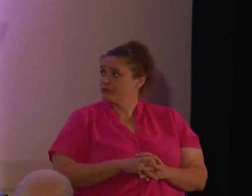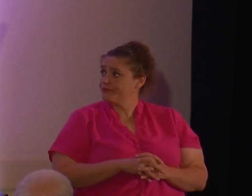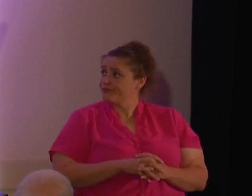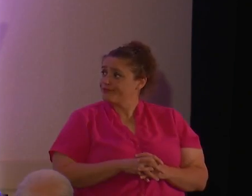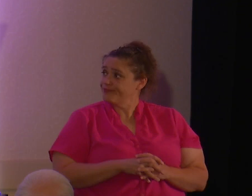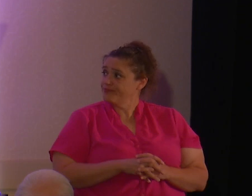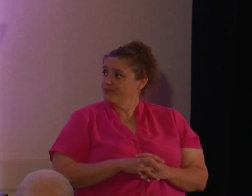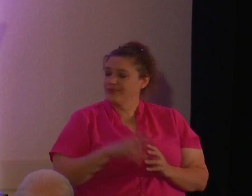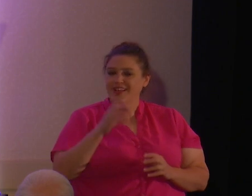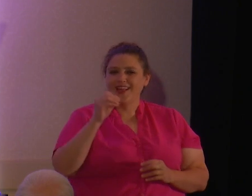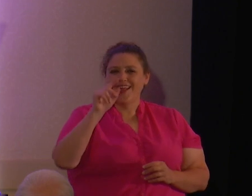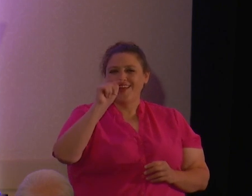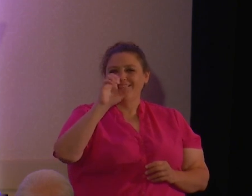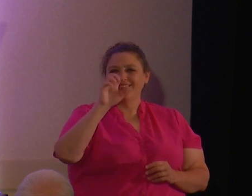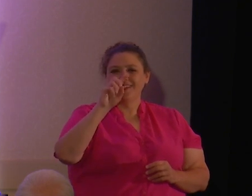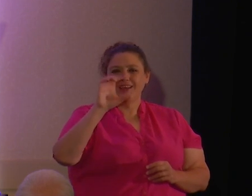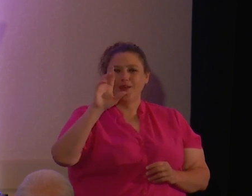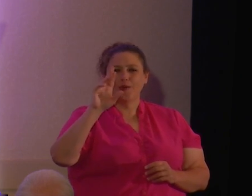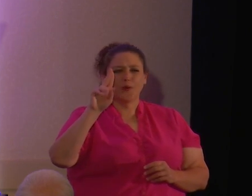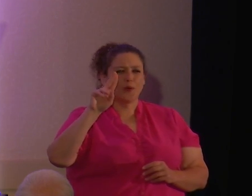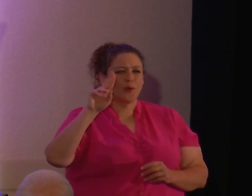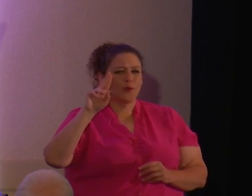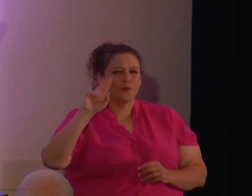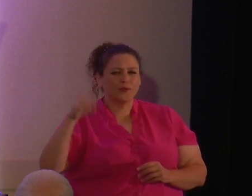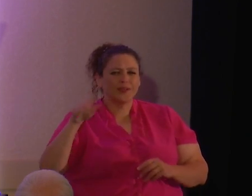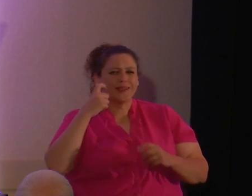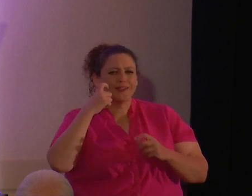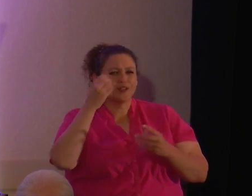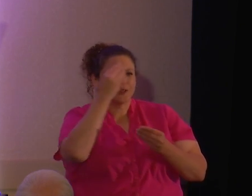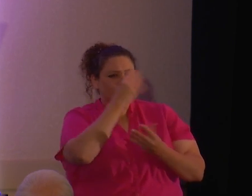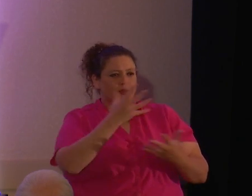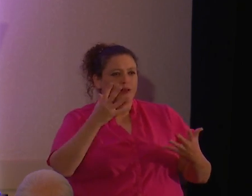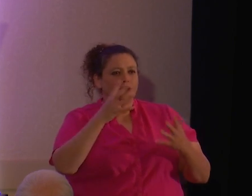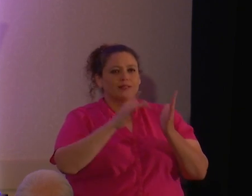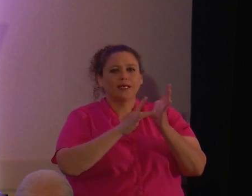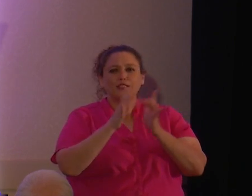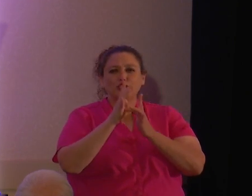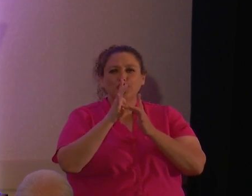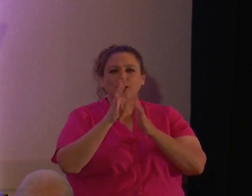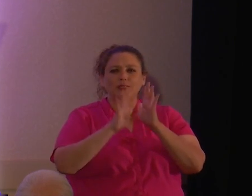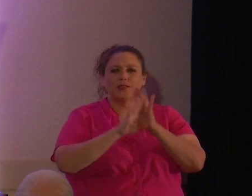And Ted Cruz had just come out and said, Jesus wrote the Constitution.